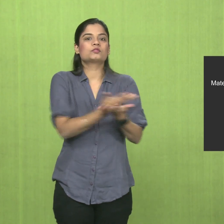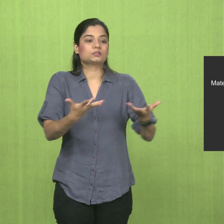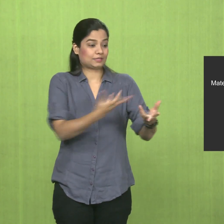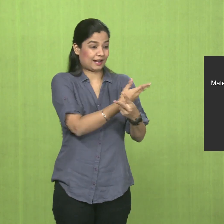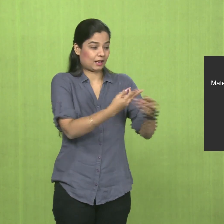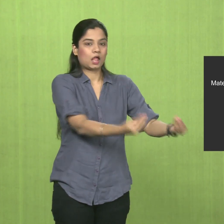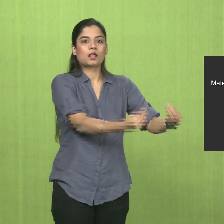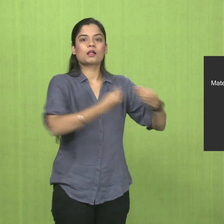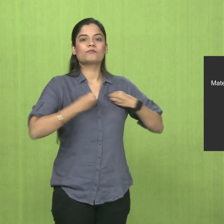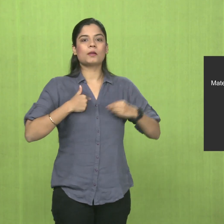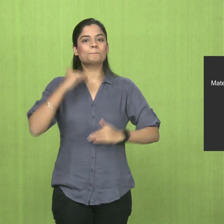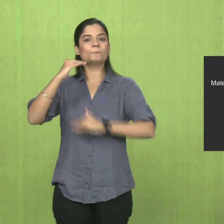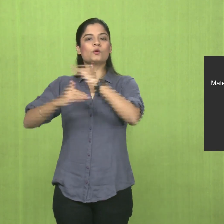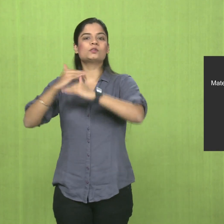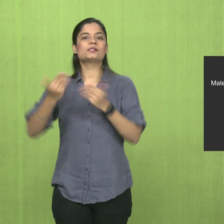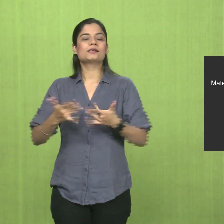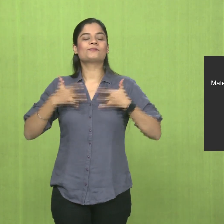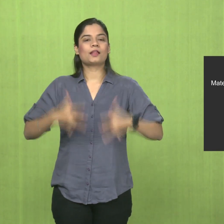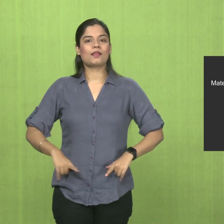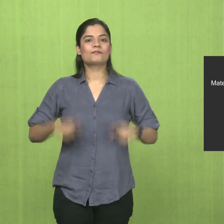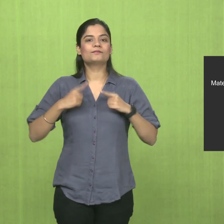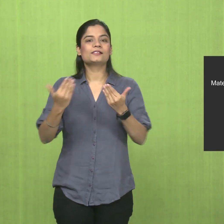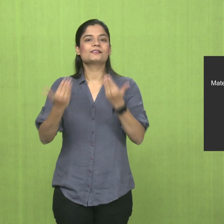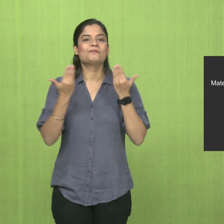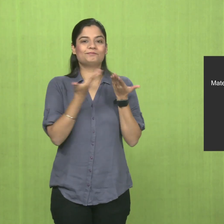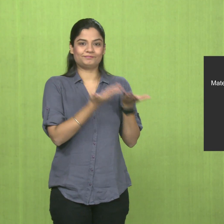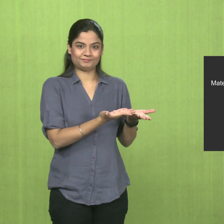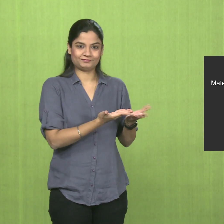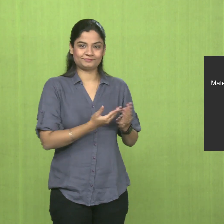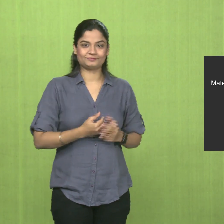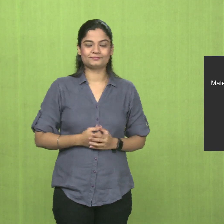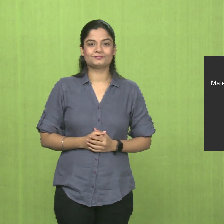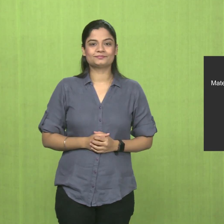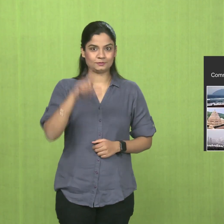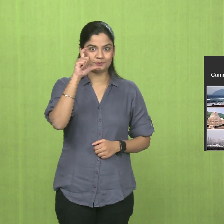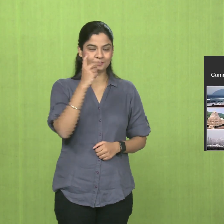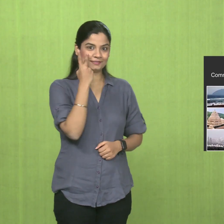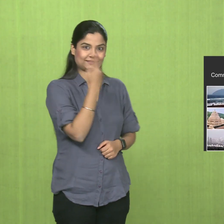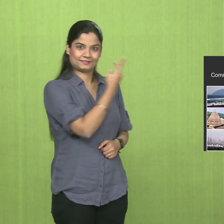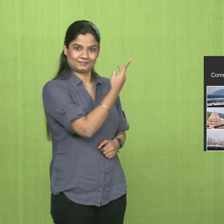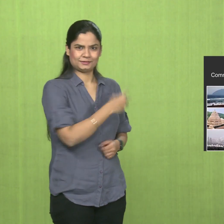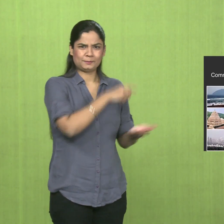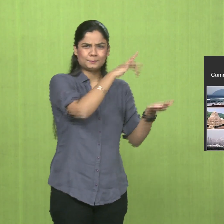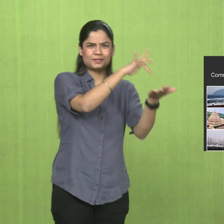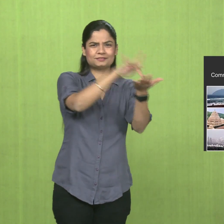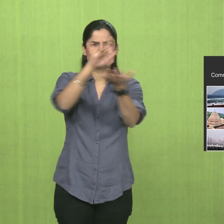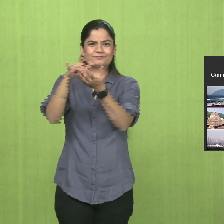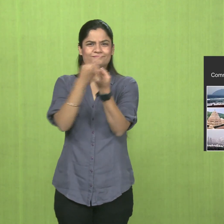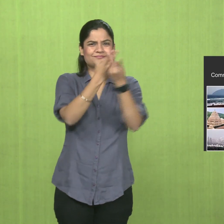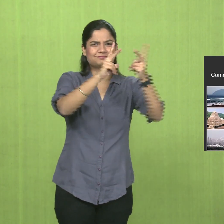efficiency to work. So all these resources are important for our growth and development. As you can see in the picture, there are